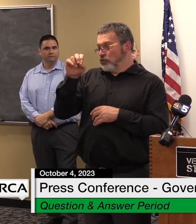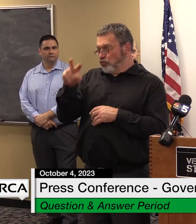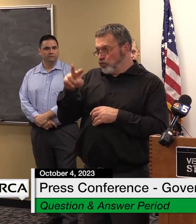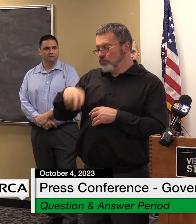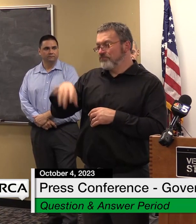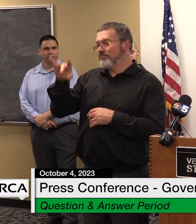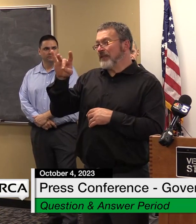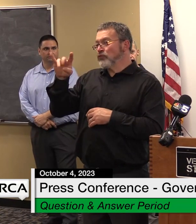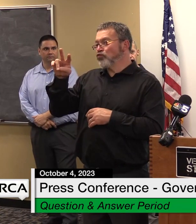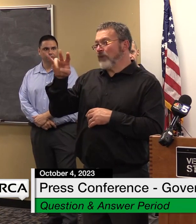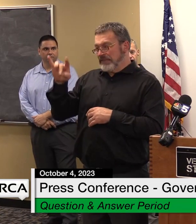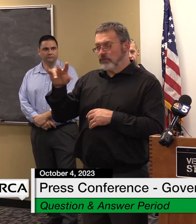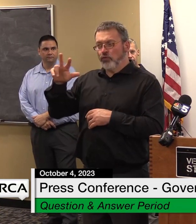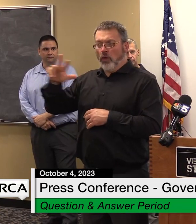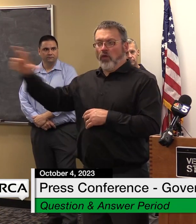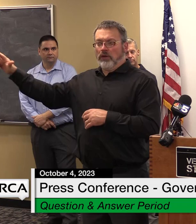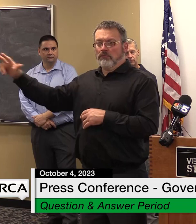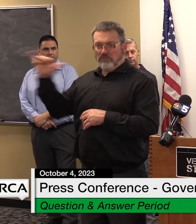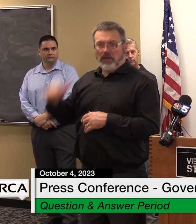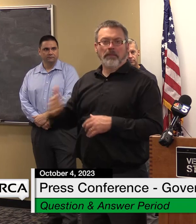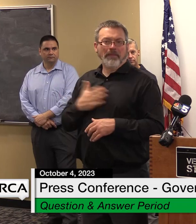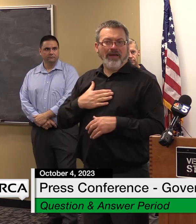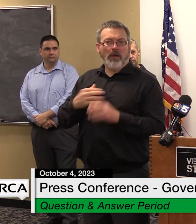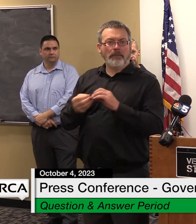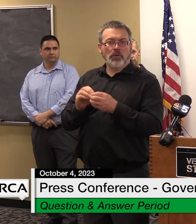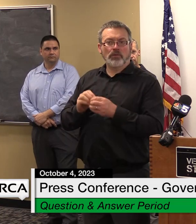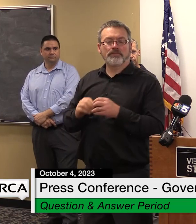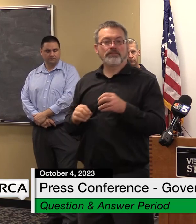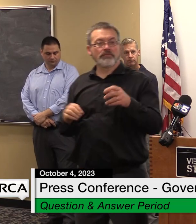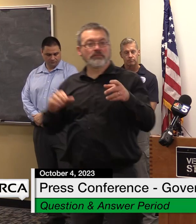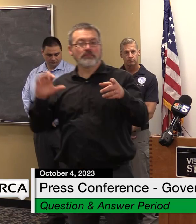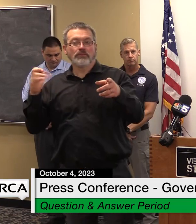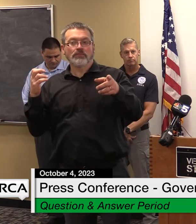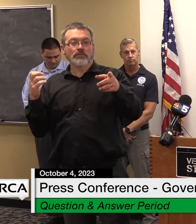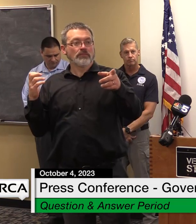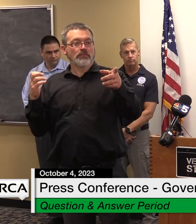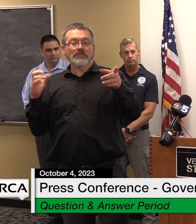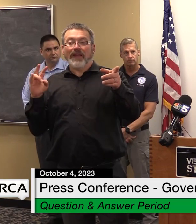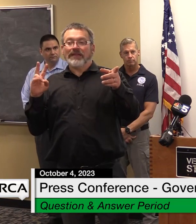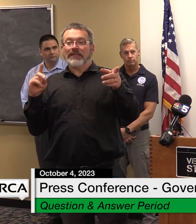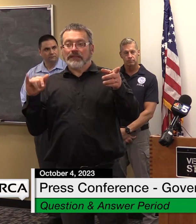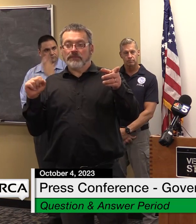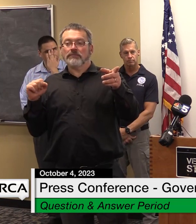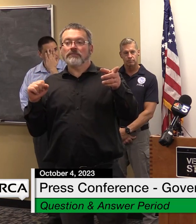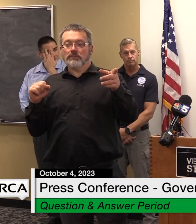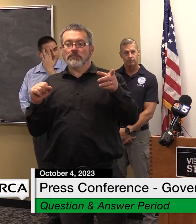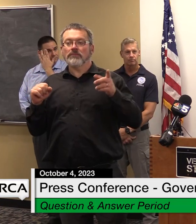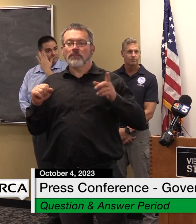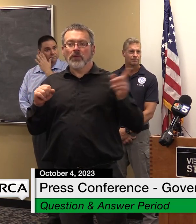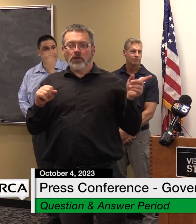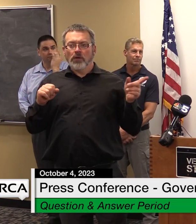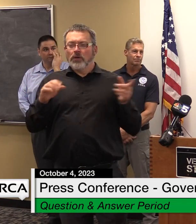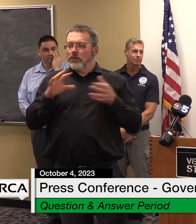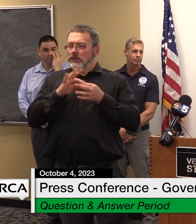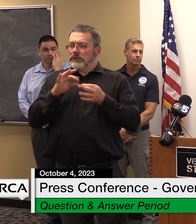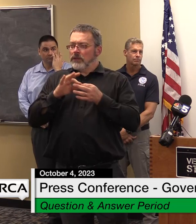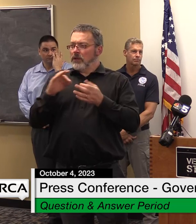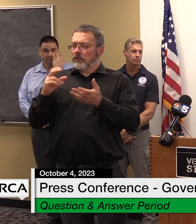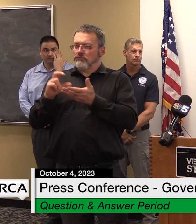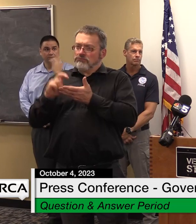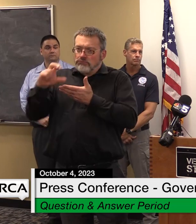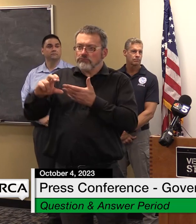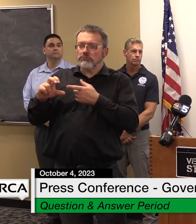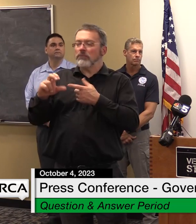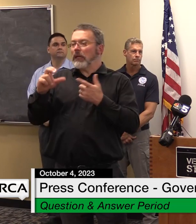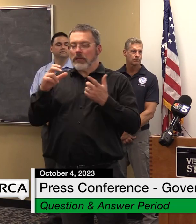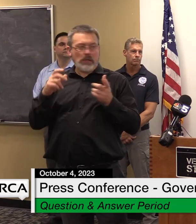Sure. So, Governor, at the beginning of this, you granted yourself, I think, is probably the right way to say it, some powers to